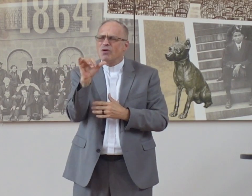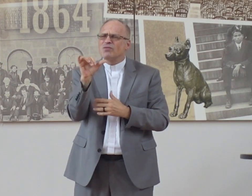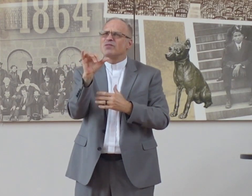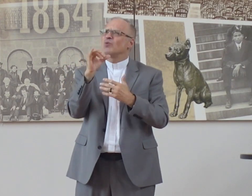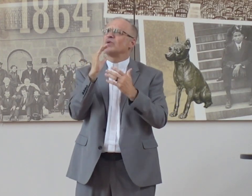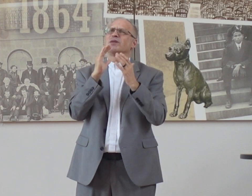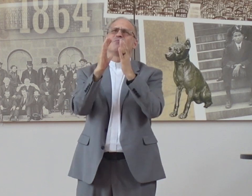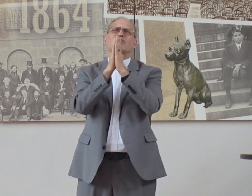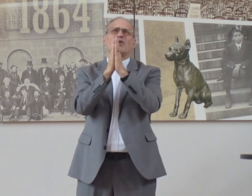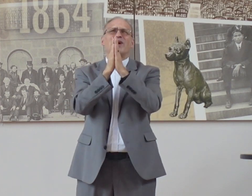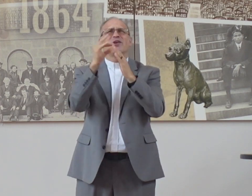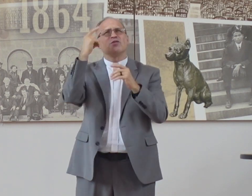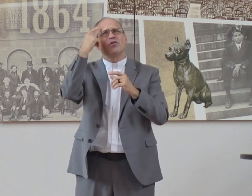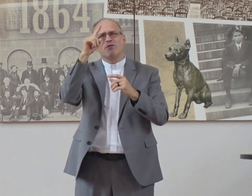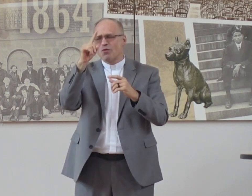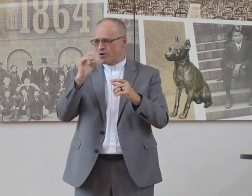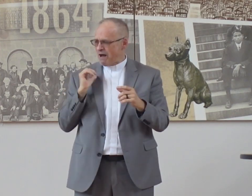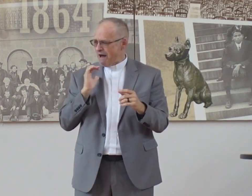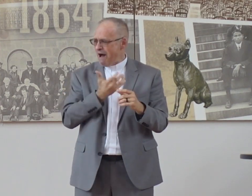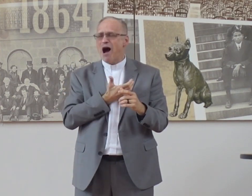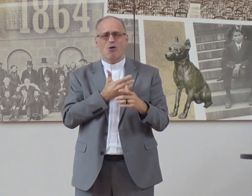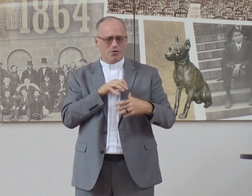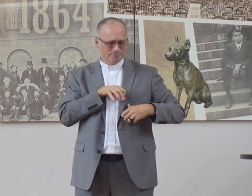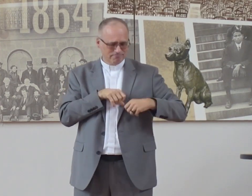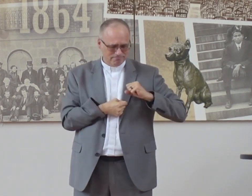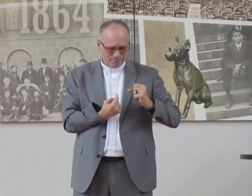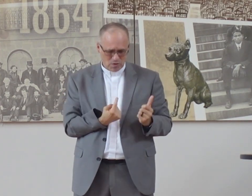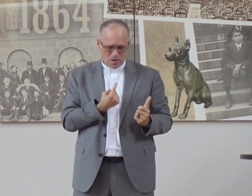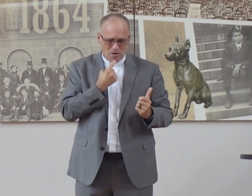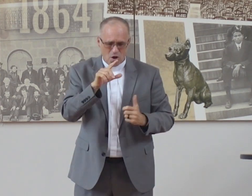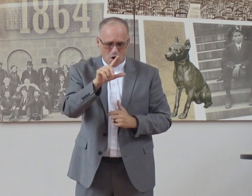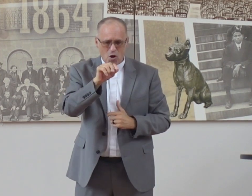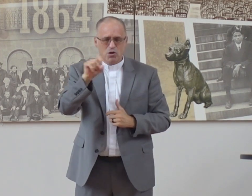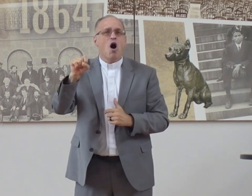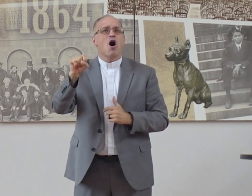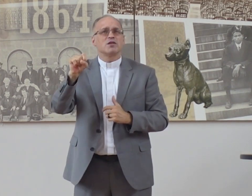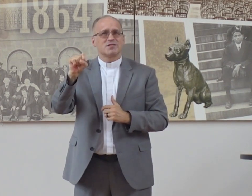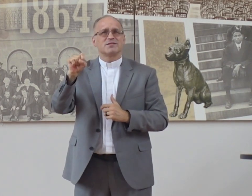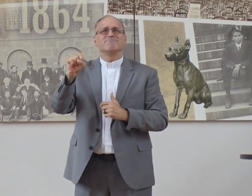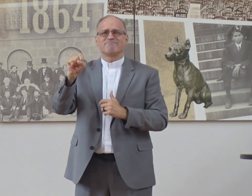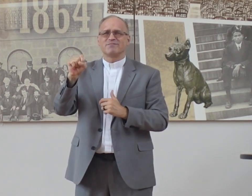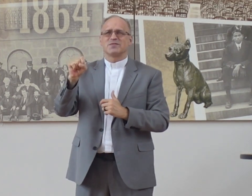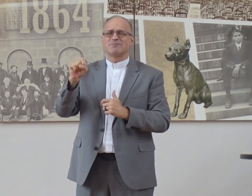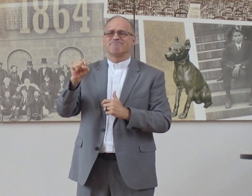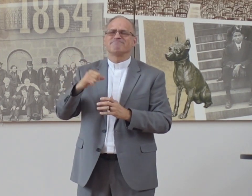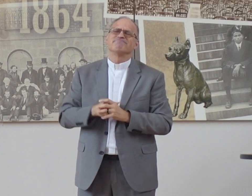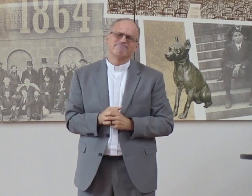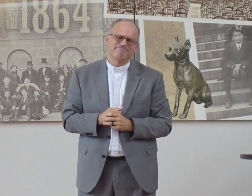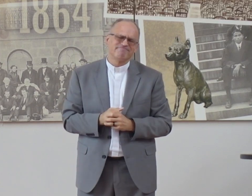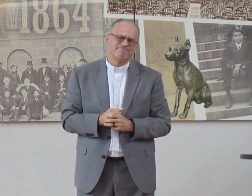and we also pray for our grief and loss this afternoon.